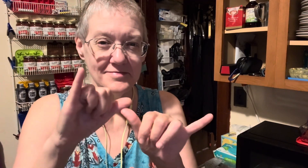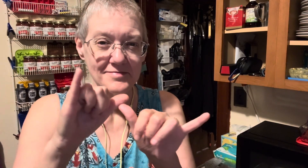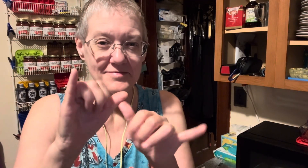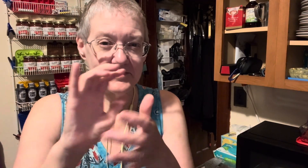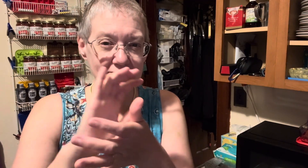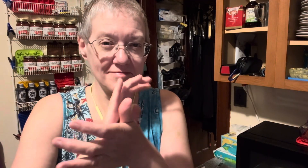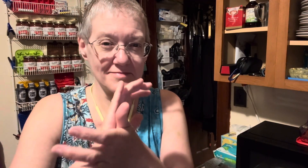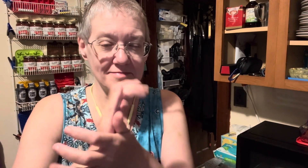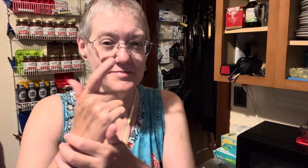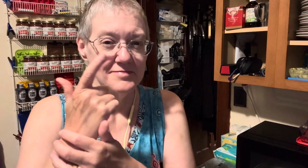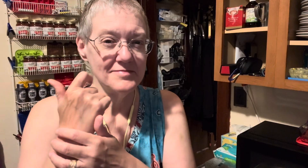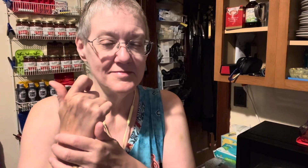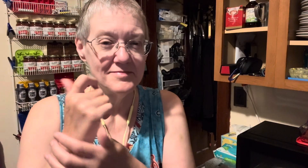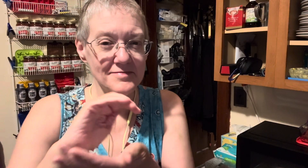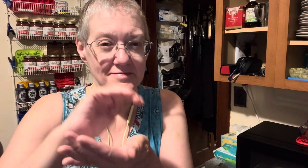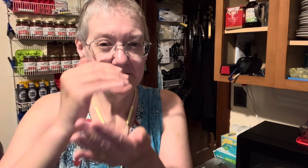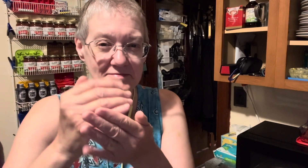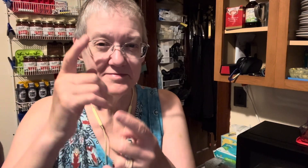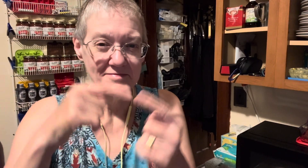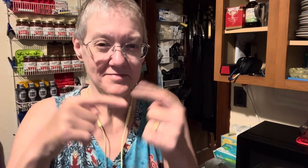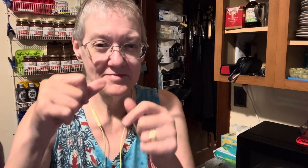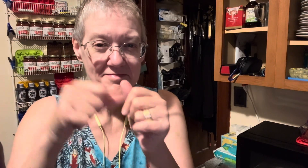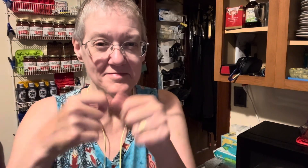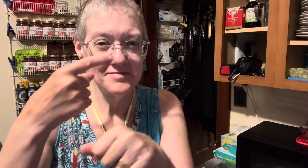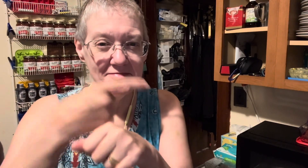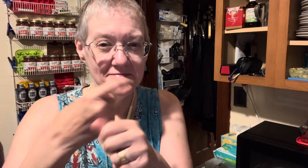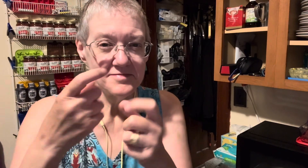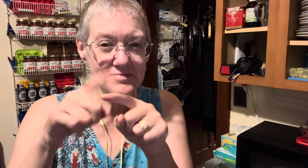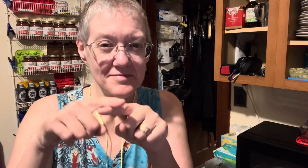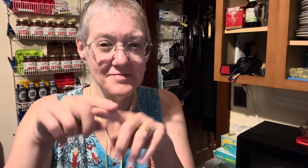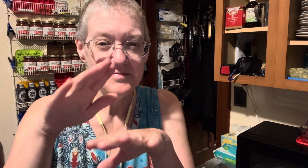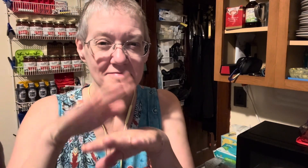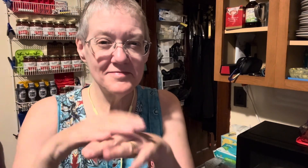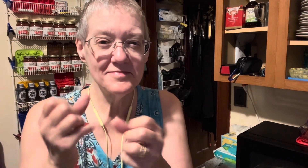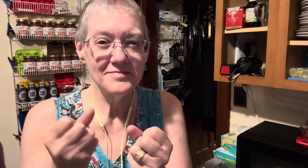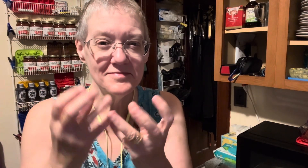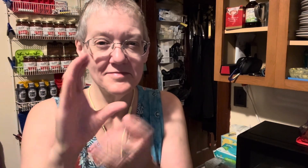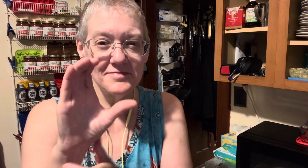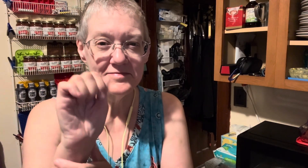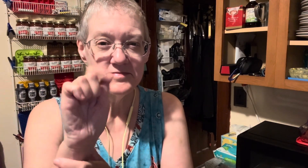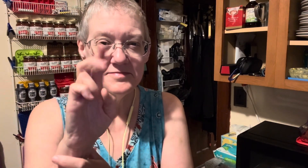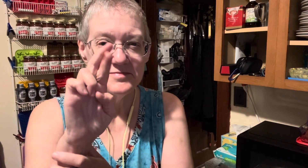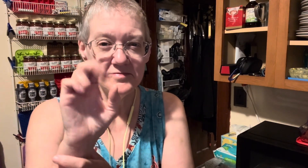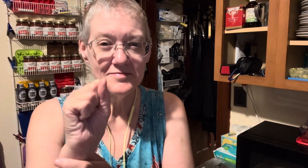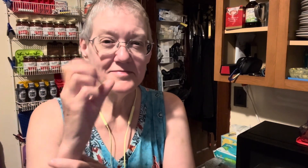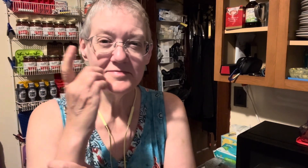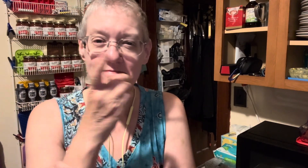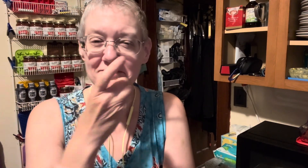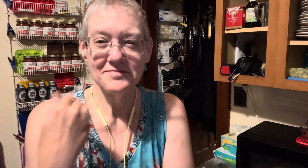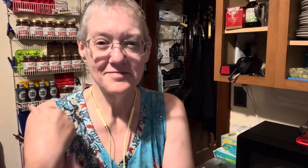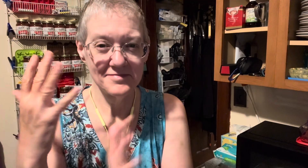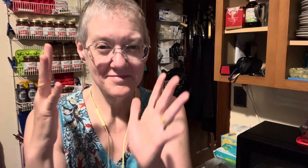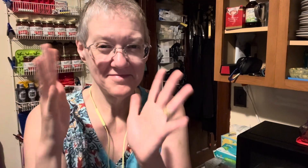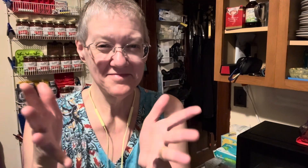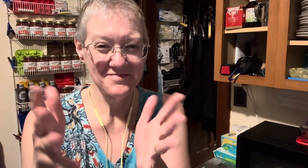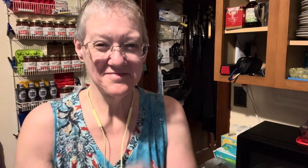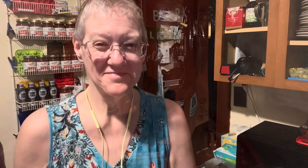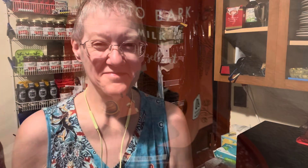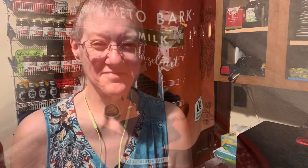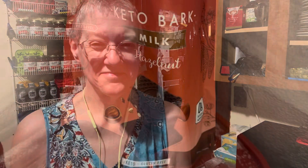the cheese in advance. I'll do that the day of, the morning of. Because the amount of cheese he has varies by how many